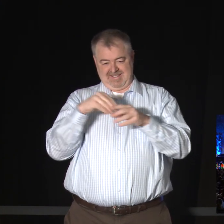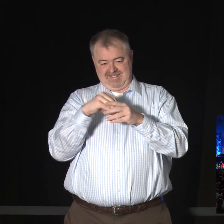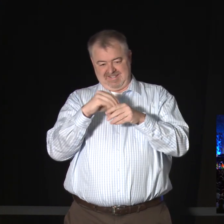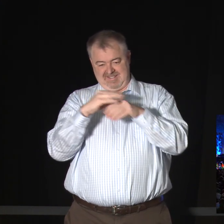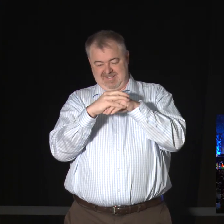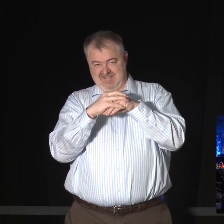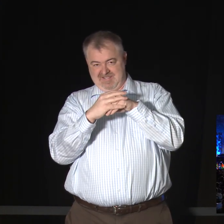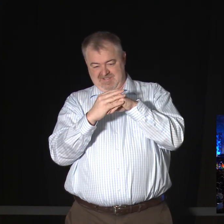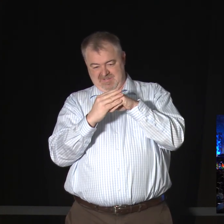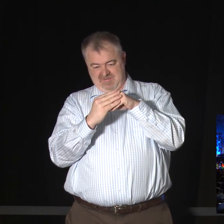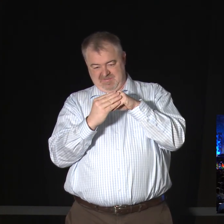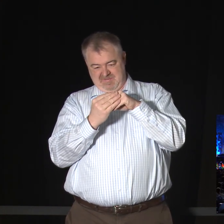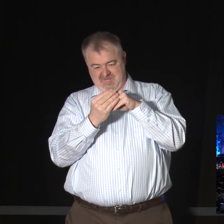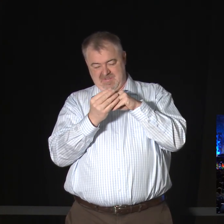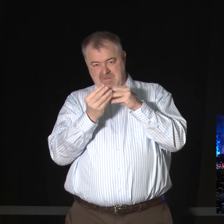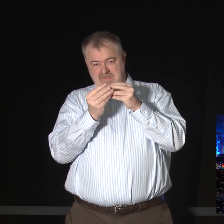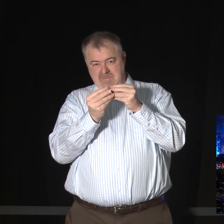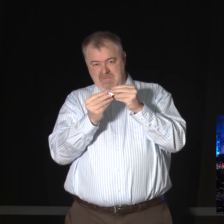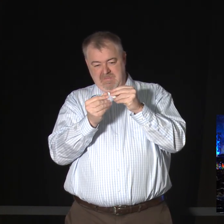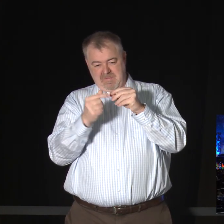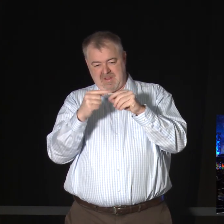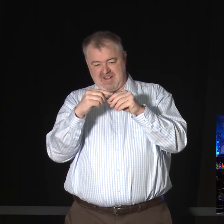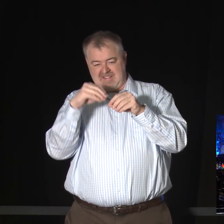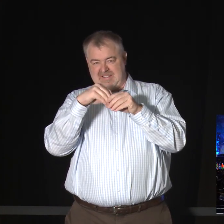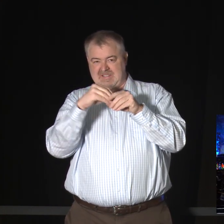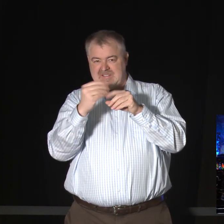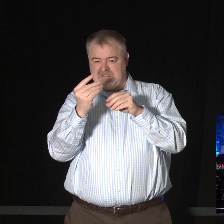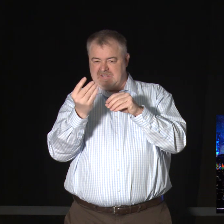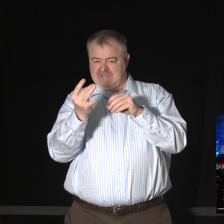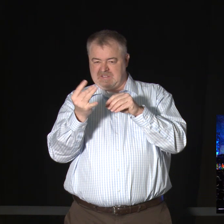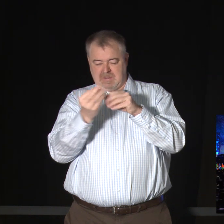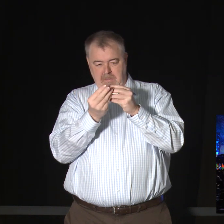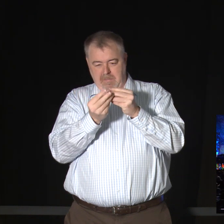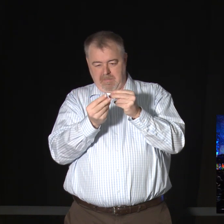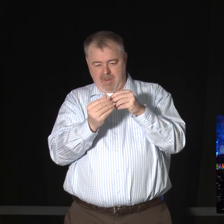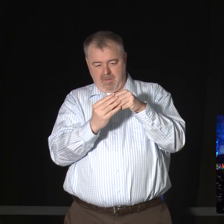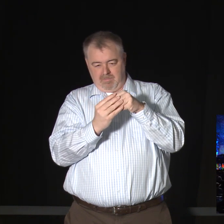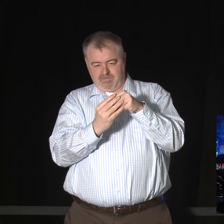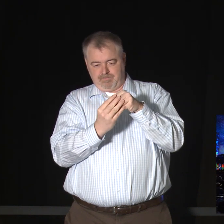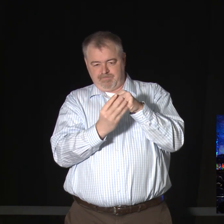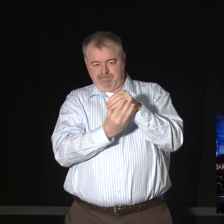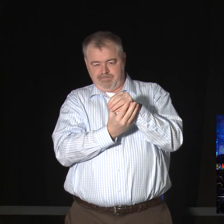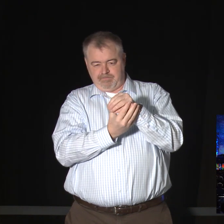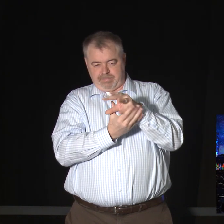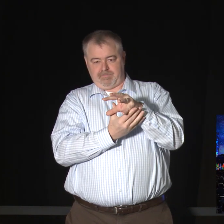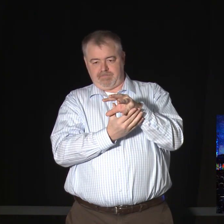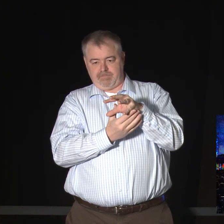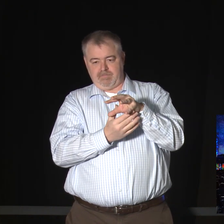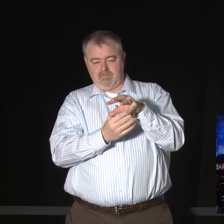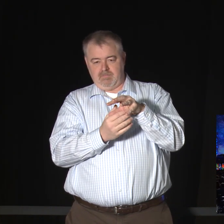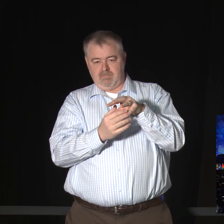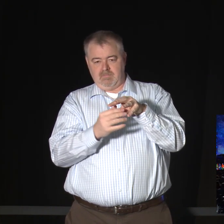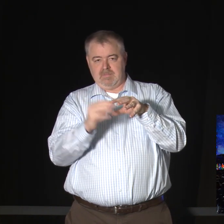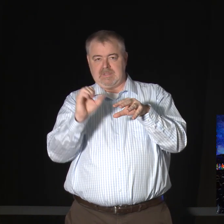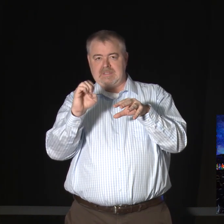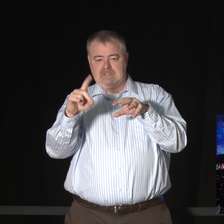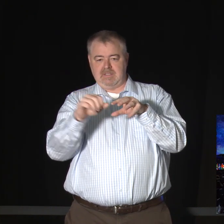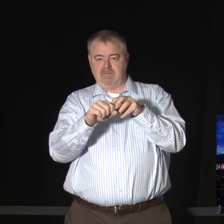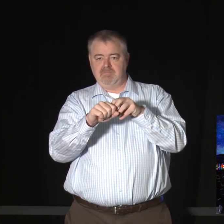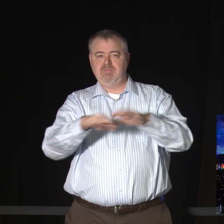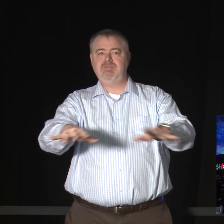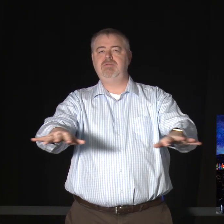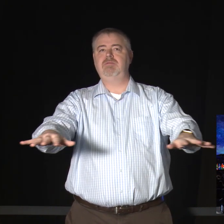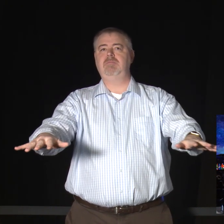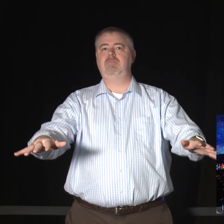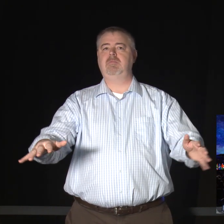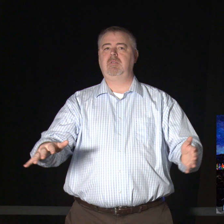melted and the cone pops open and the seeds fall out. They're disturbed, some